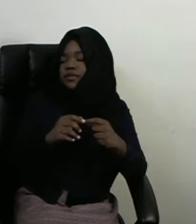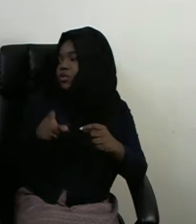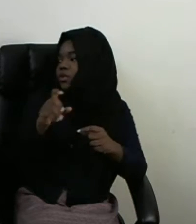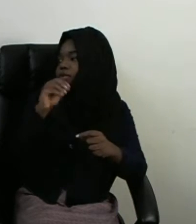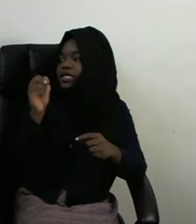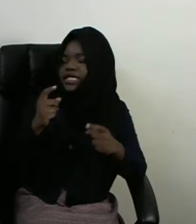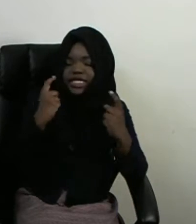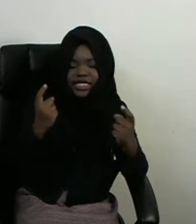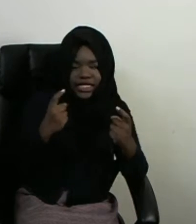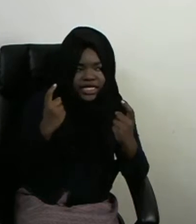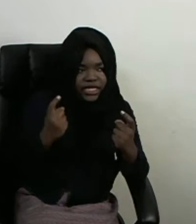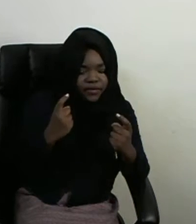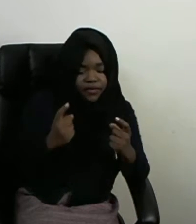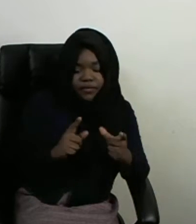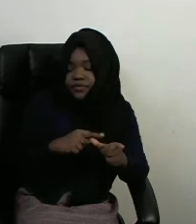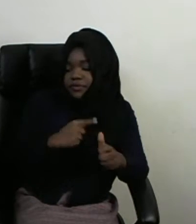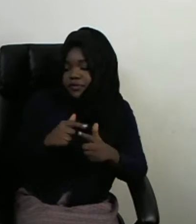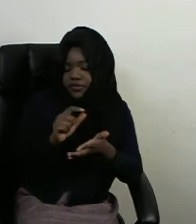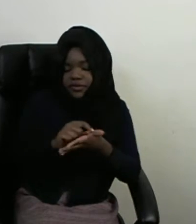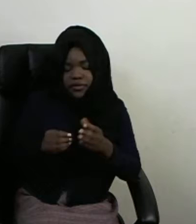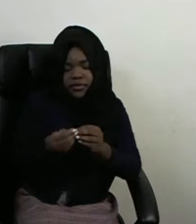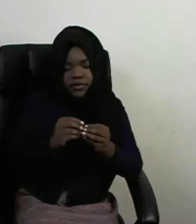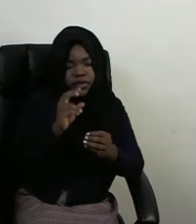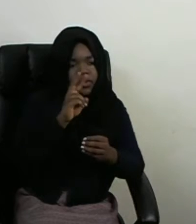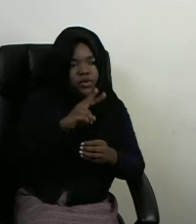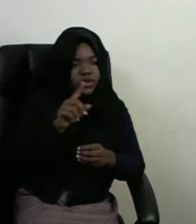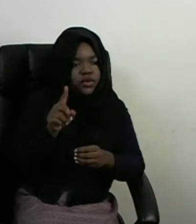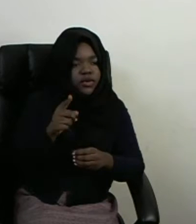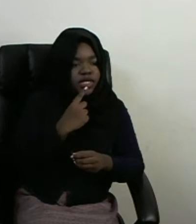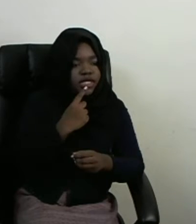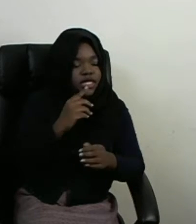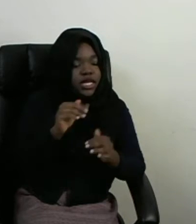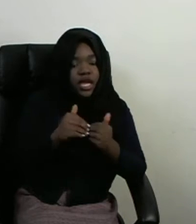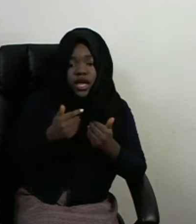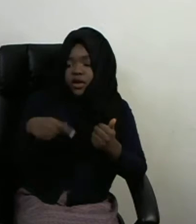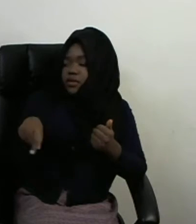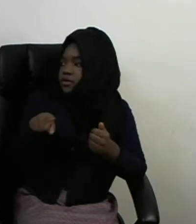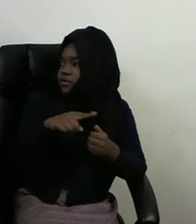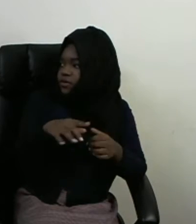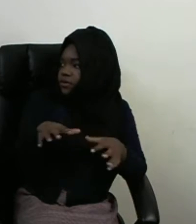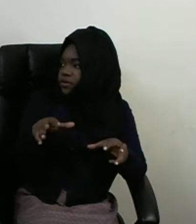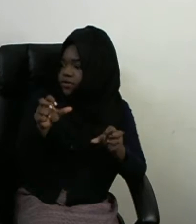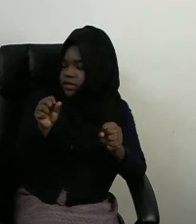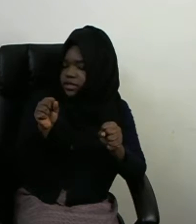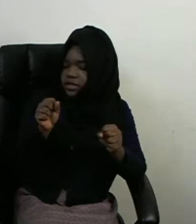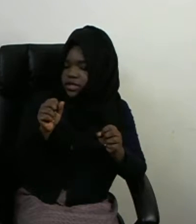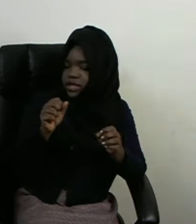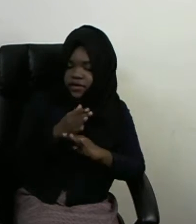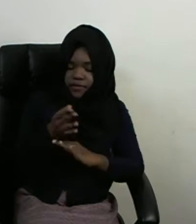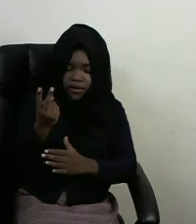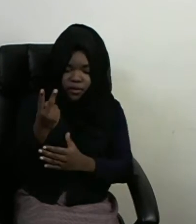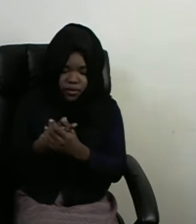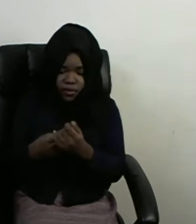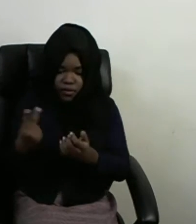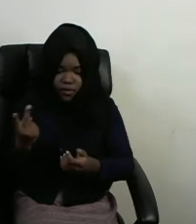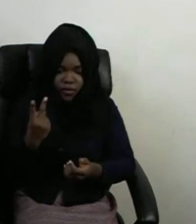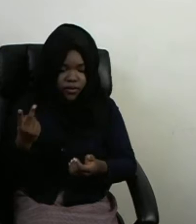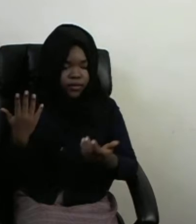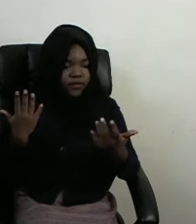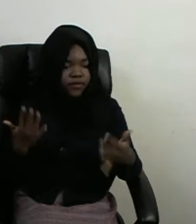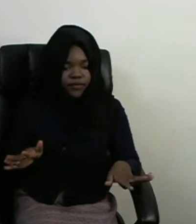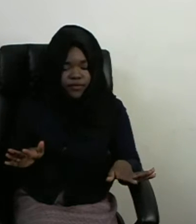sinfulness? Then ayah number 21, it says, and how do you take it after both of you